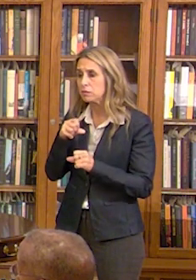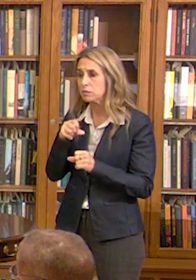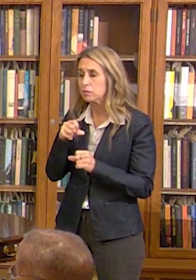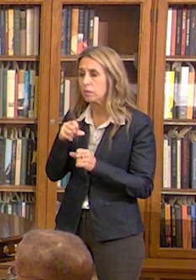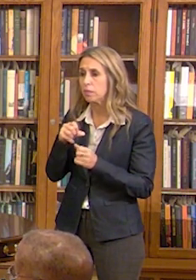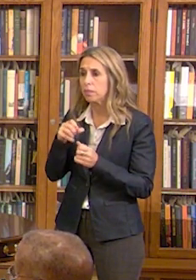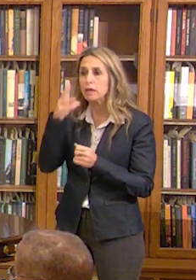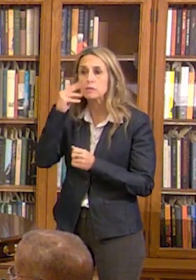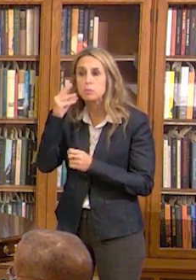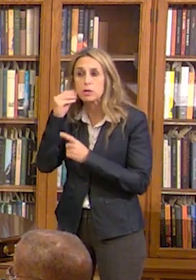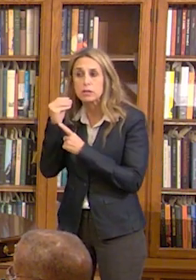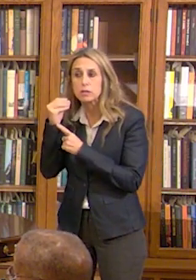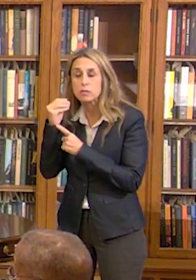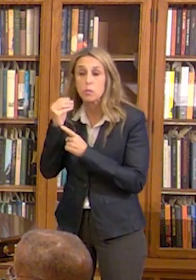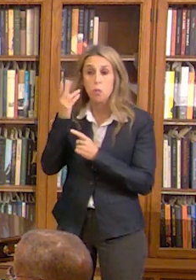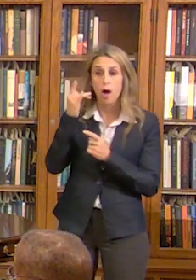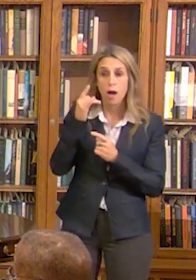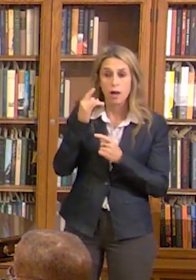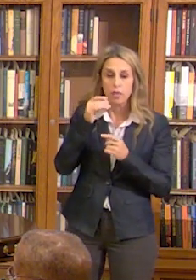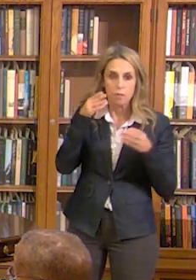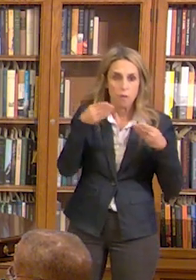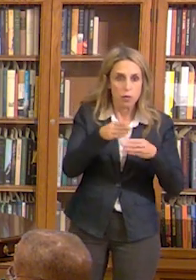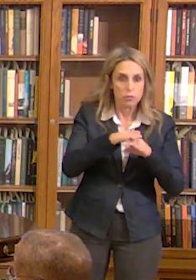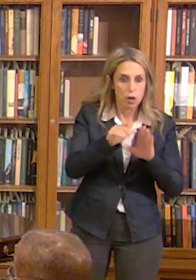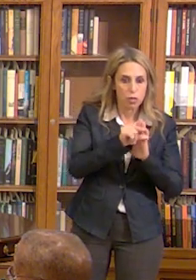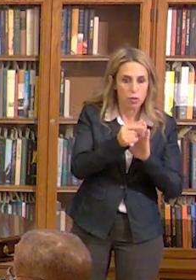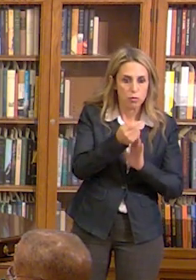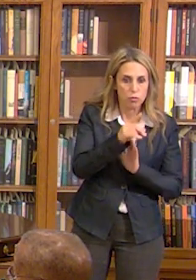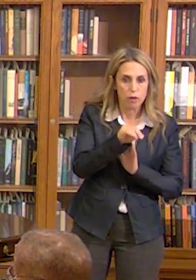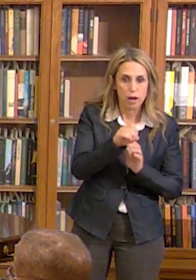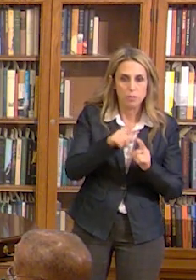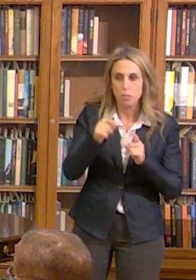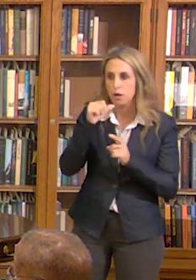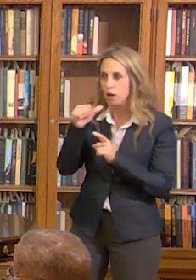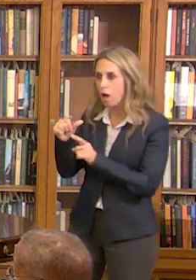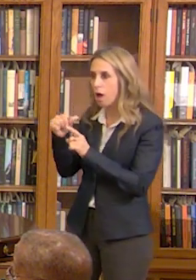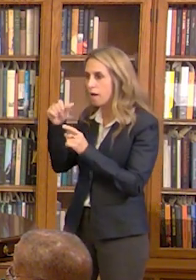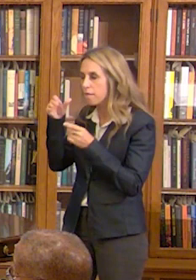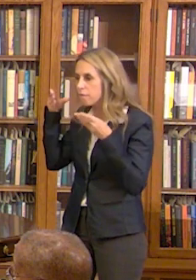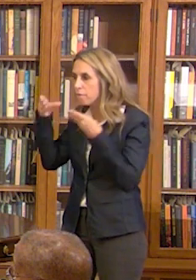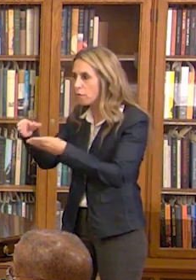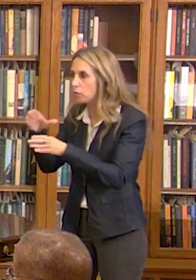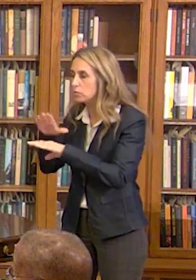focused on the grade that they're not focused on the